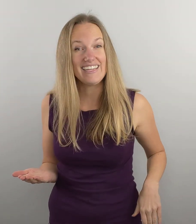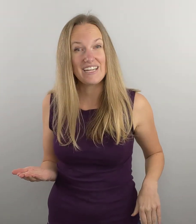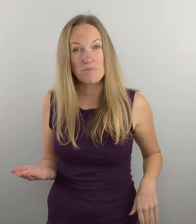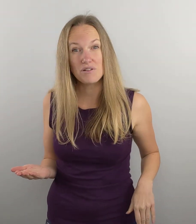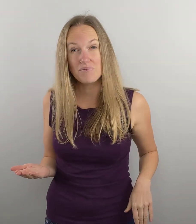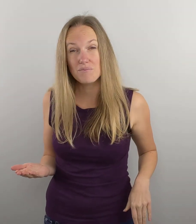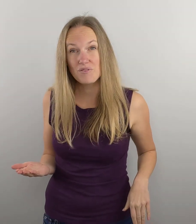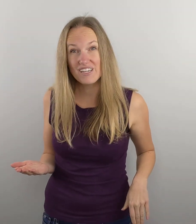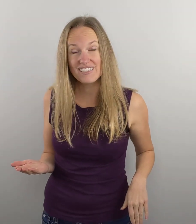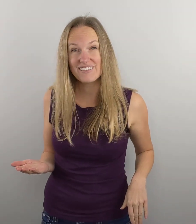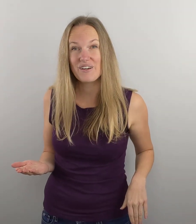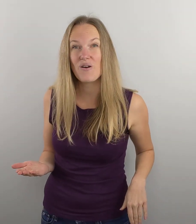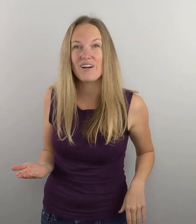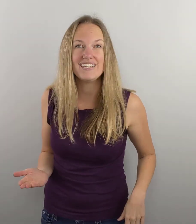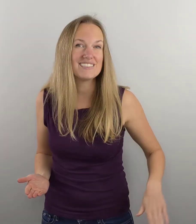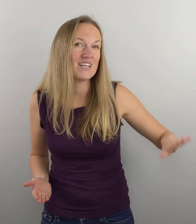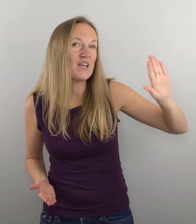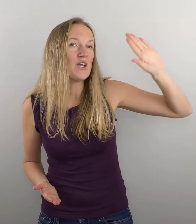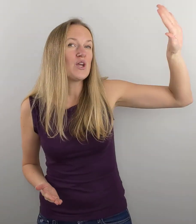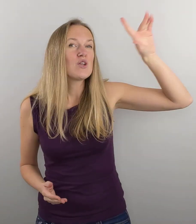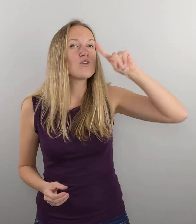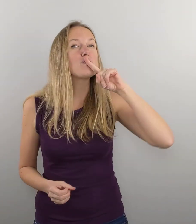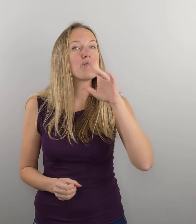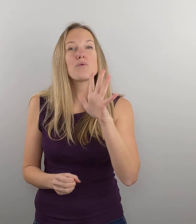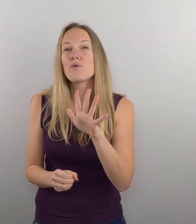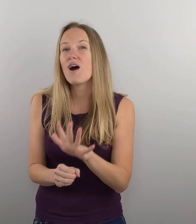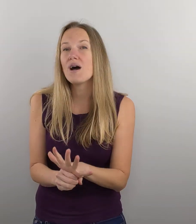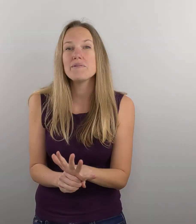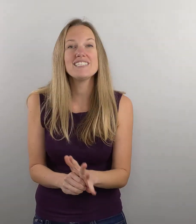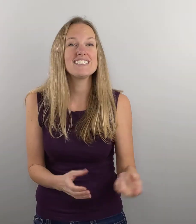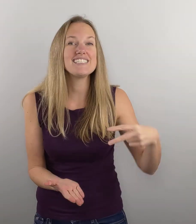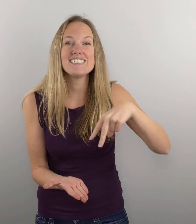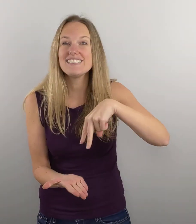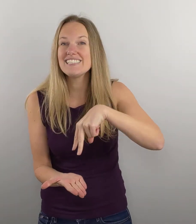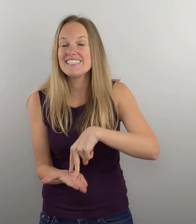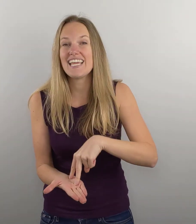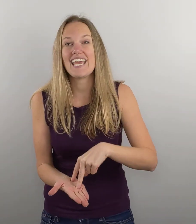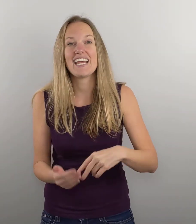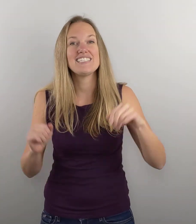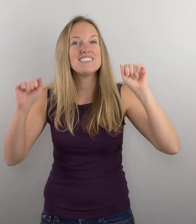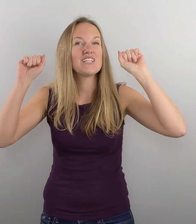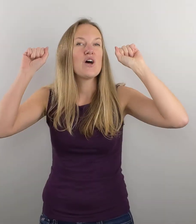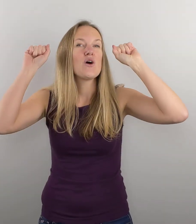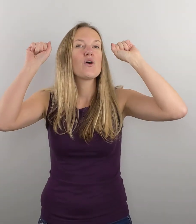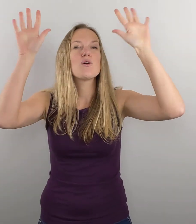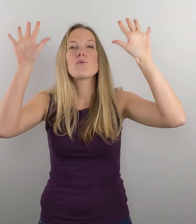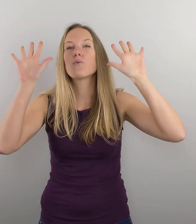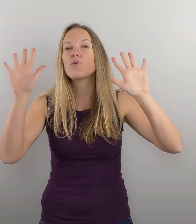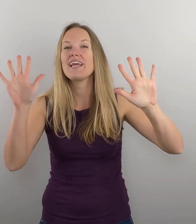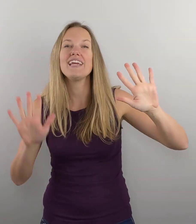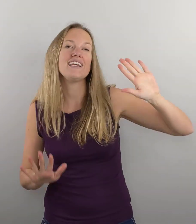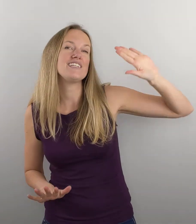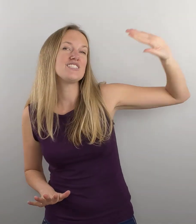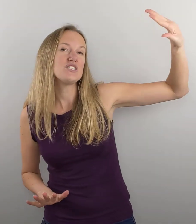now moving on to the chorus. Your promise still stands. Great is